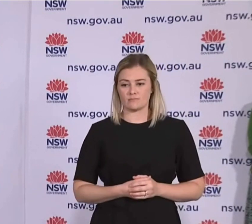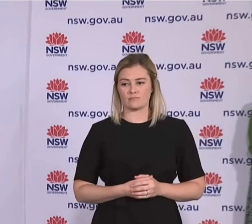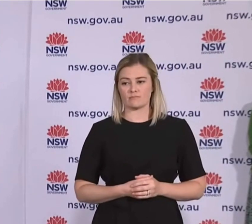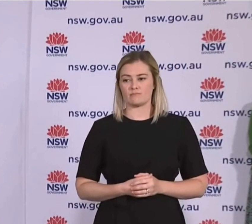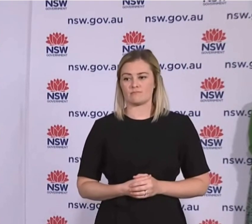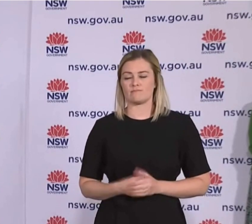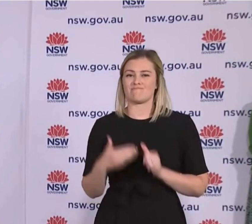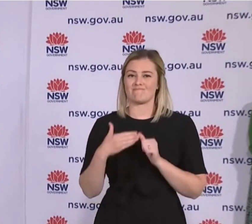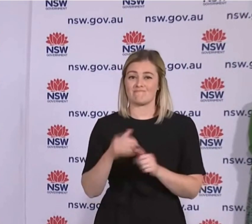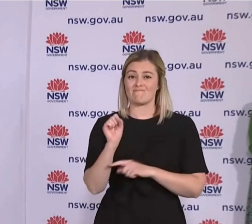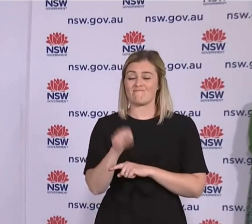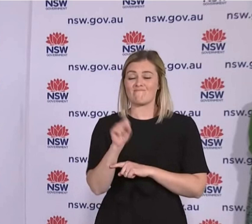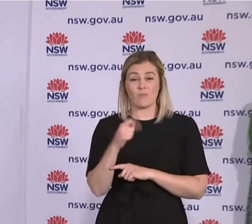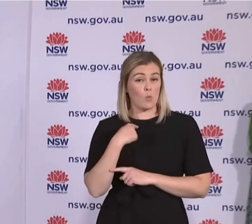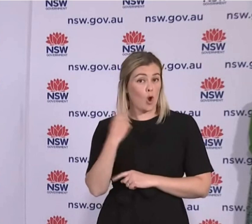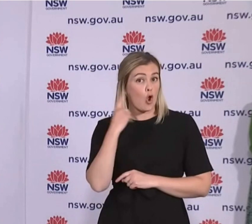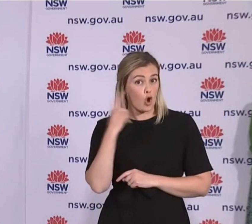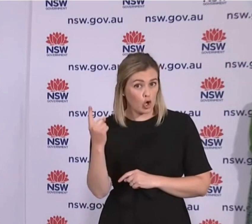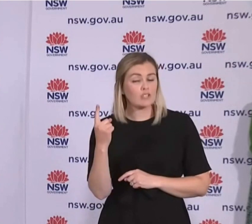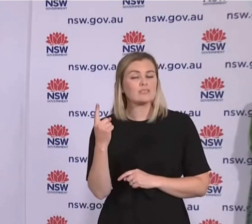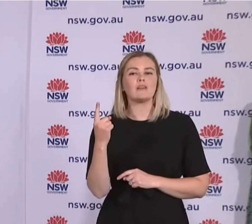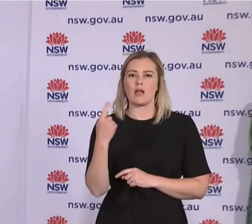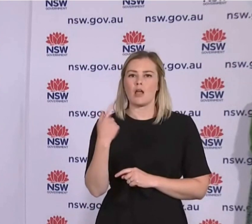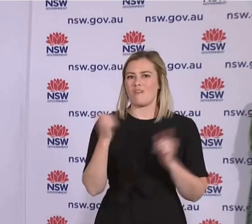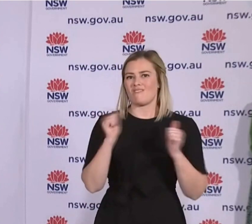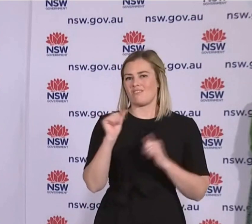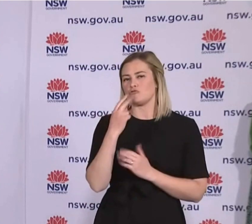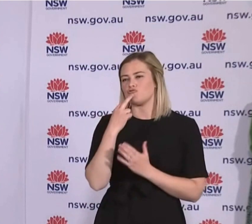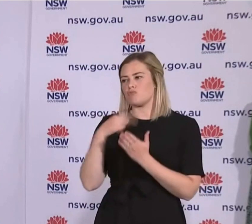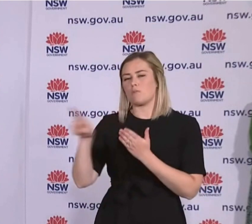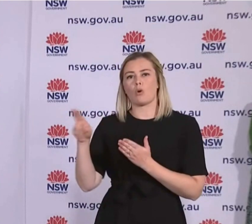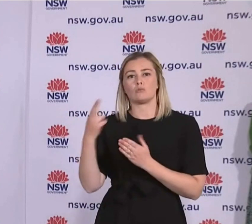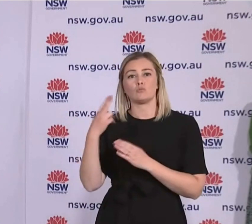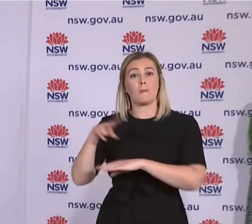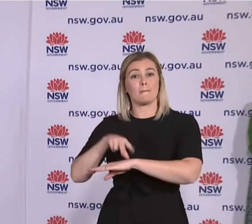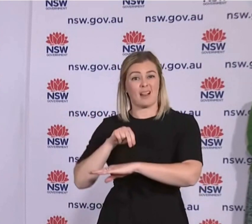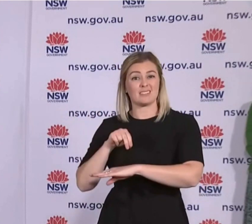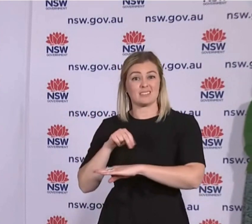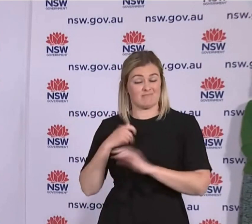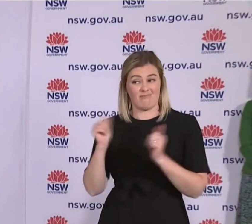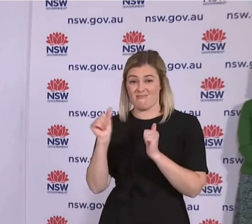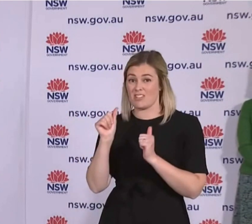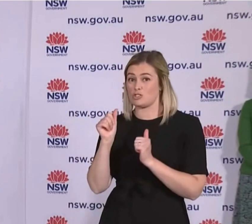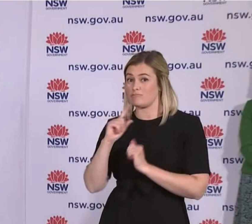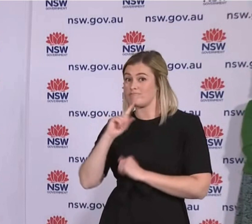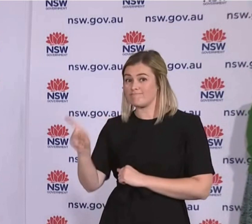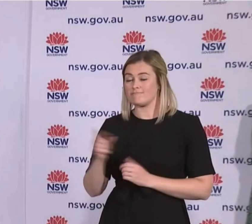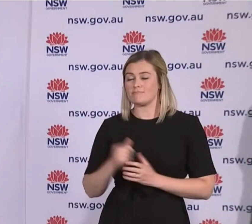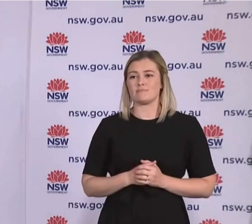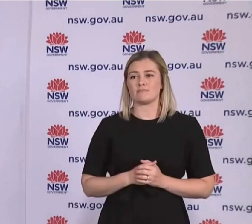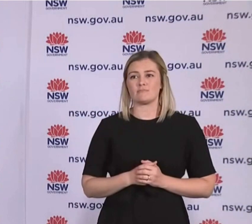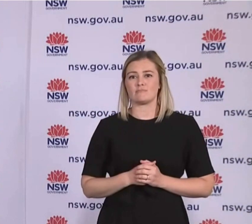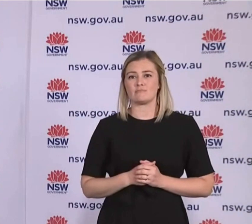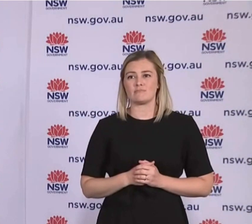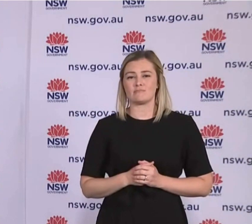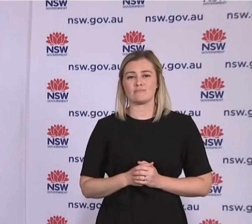about that, and Service found out about that and reported it to the police last week. People should be aware that this is not just